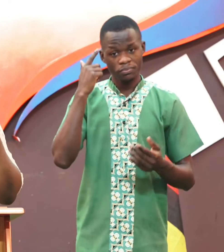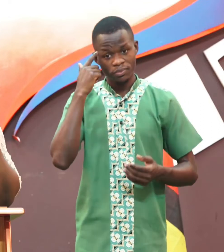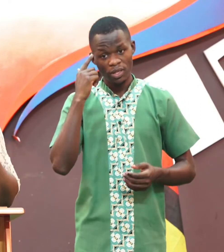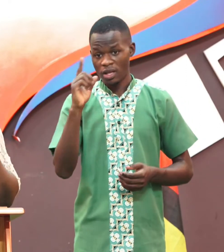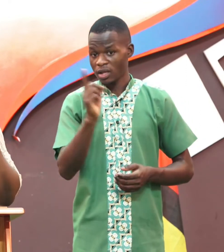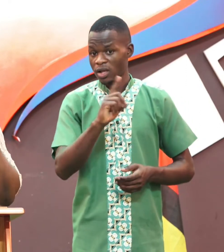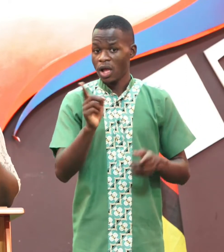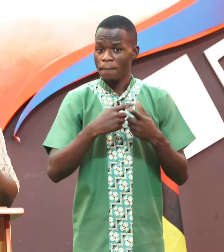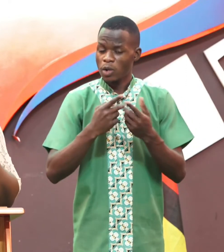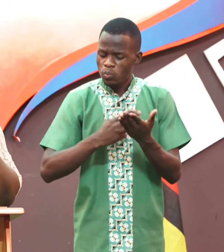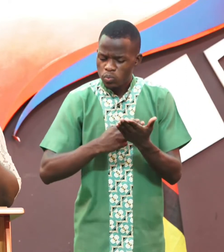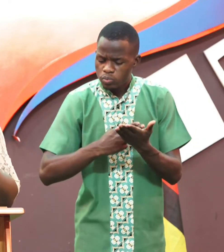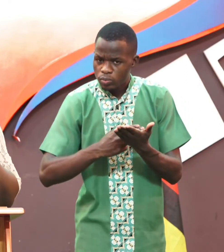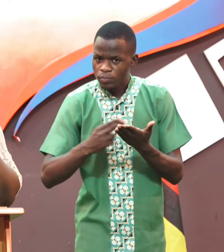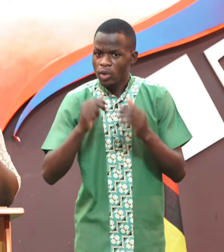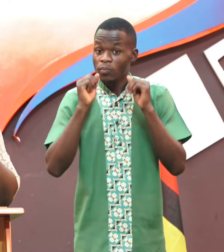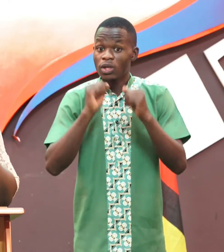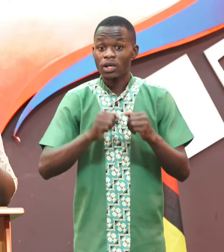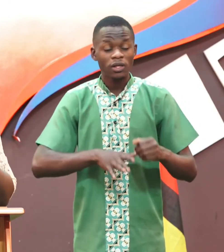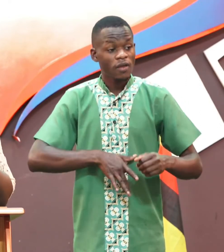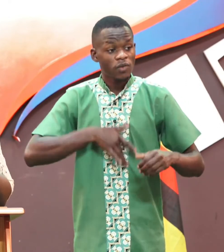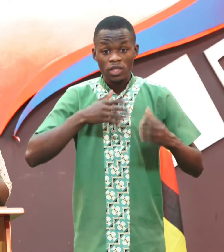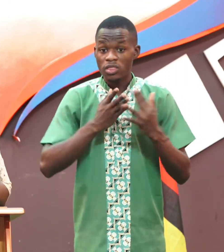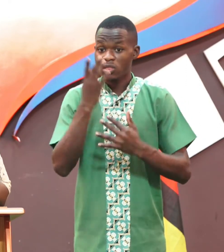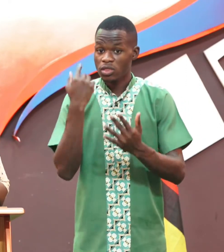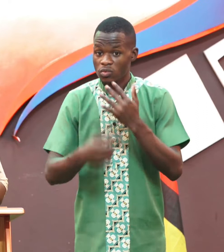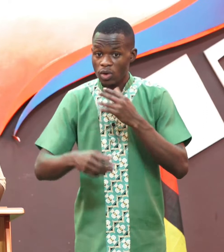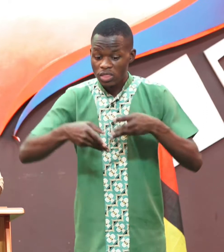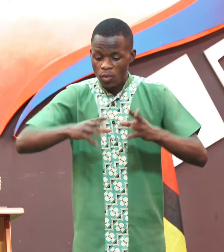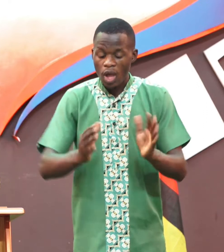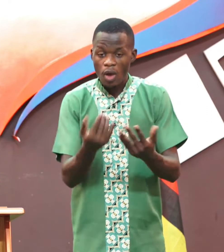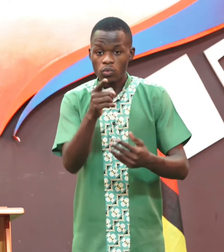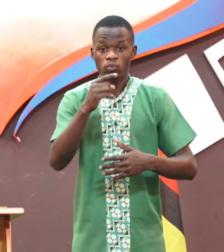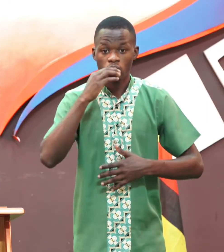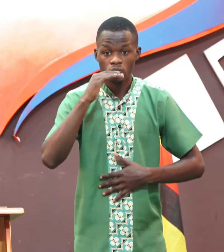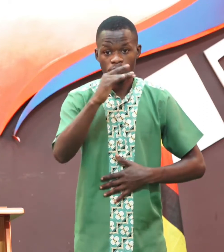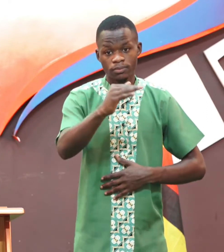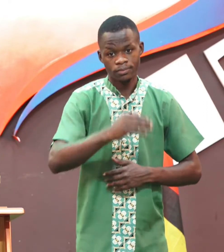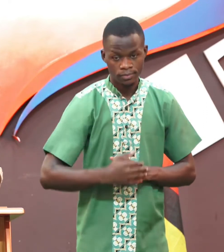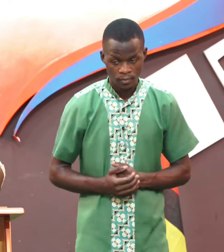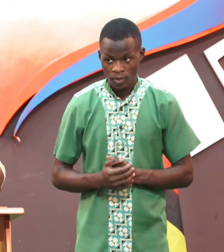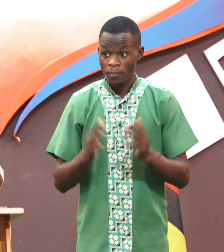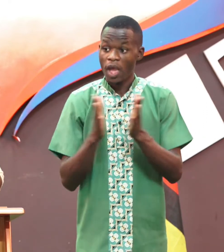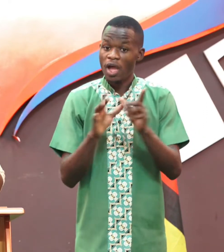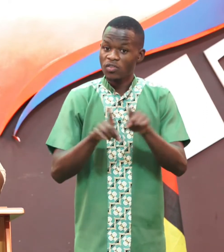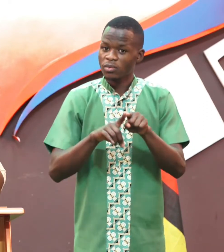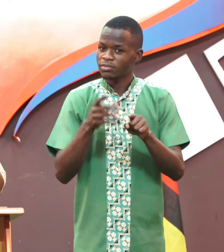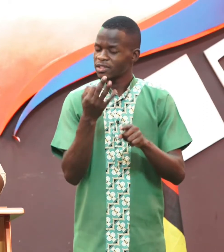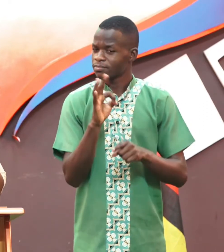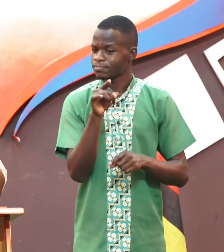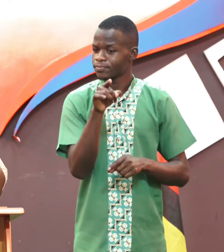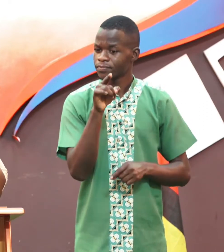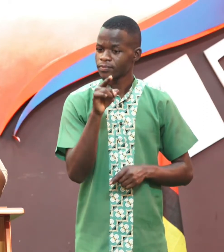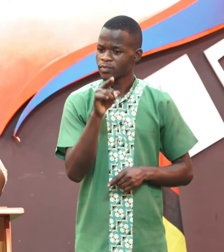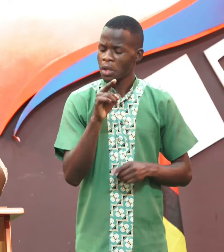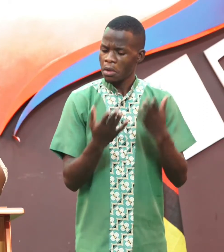obuwombeefu tusobola n'okubuwulirira mu ngeri gy'oyogeramu. But we can get to know your gentleness as you speak. Era bw'oba